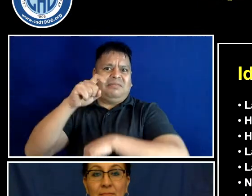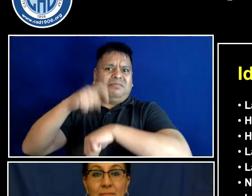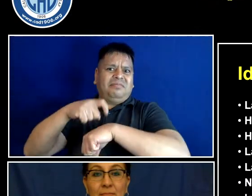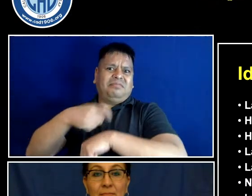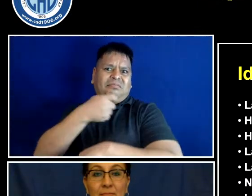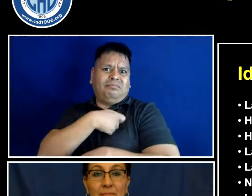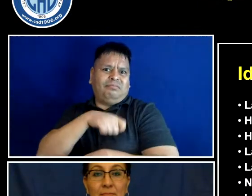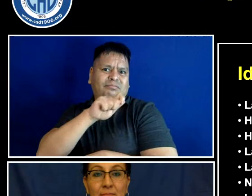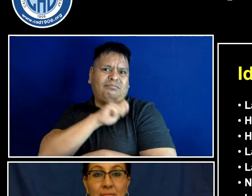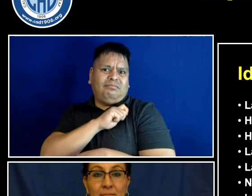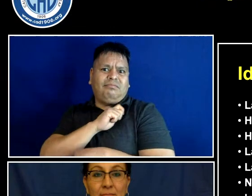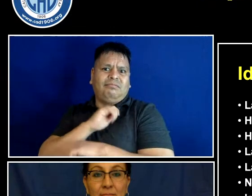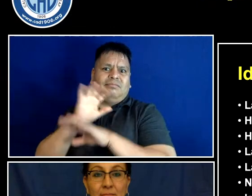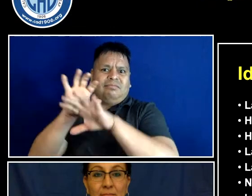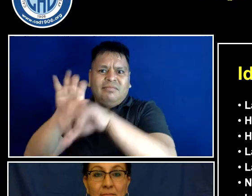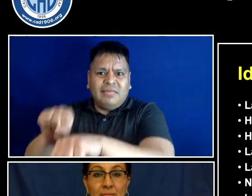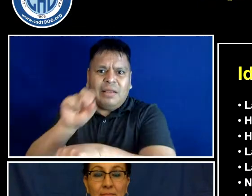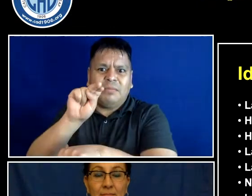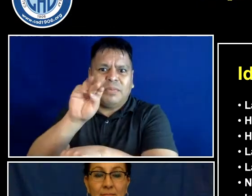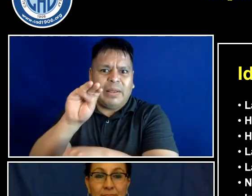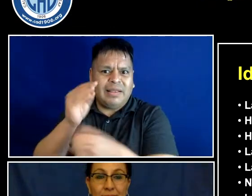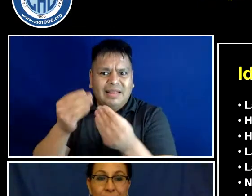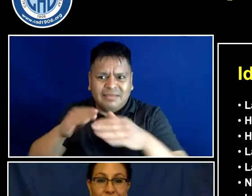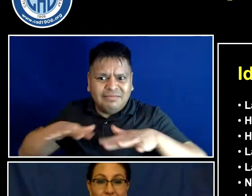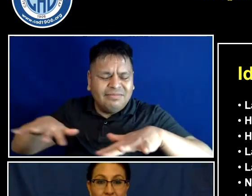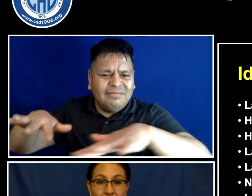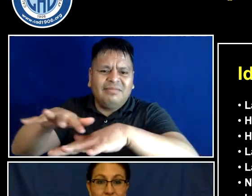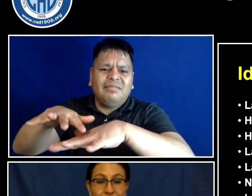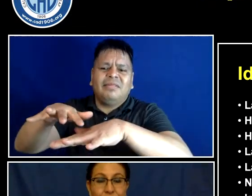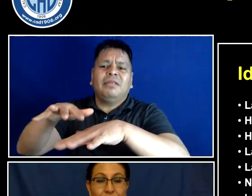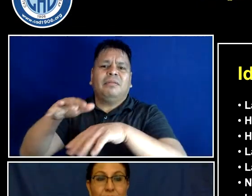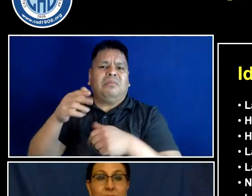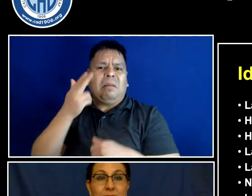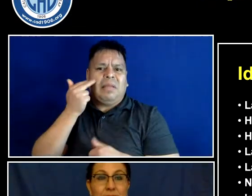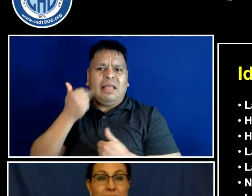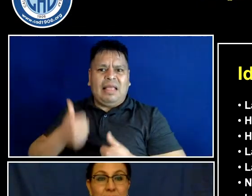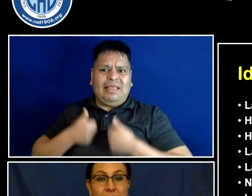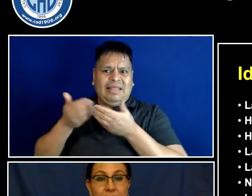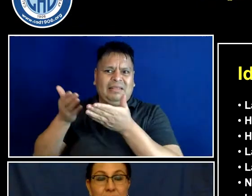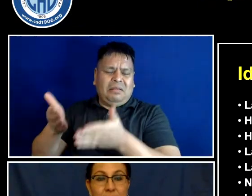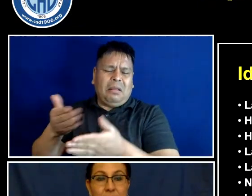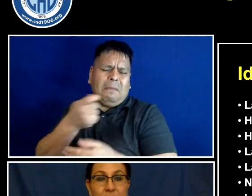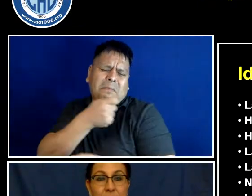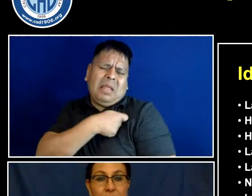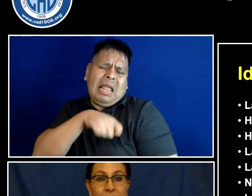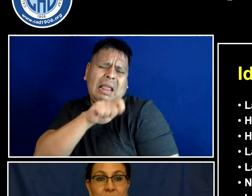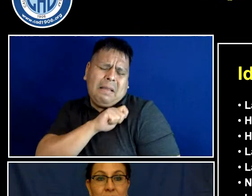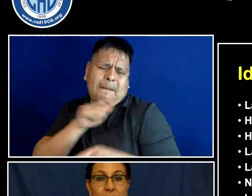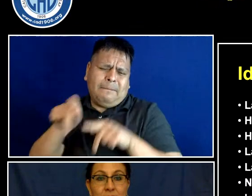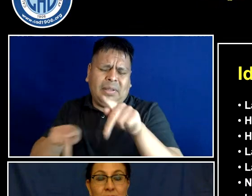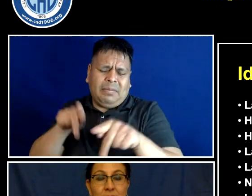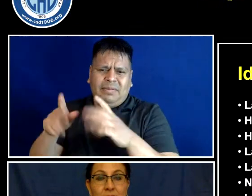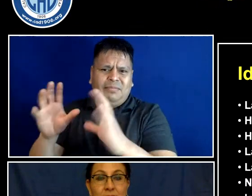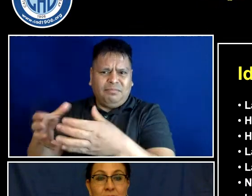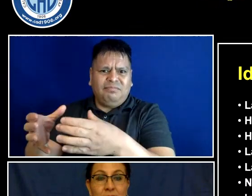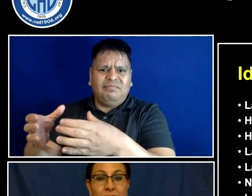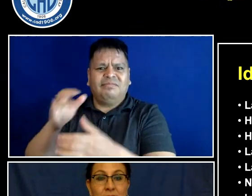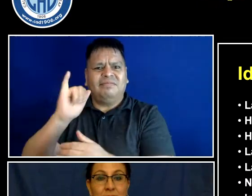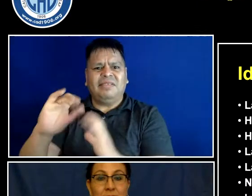to identify people that were living in New Mexico, because at that time, New Mexico was a colony of Spain.